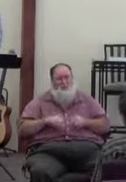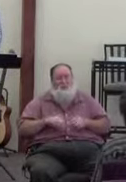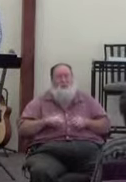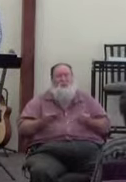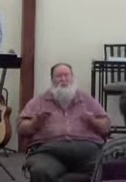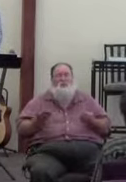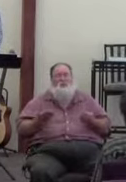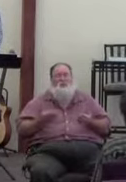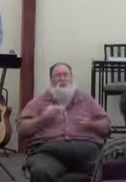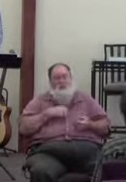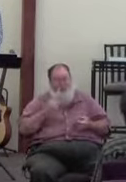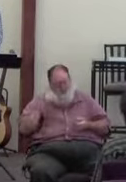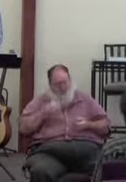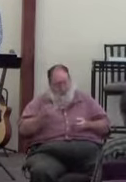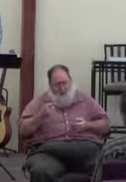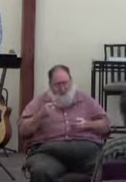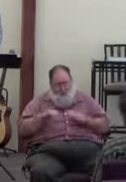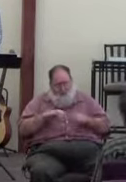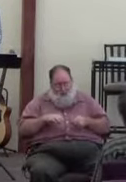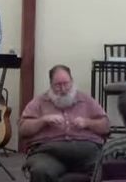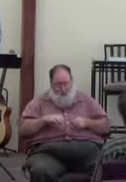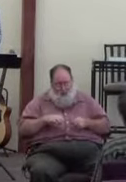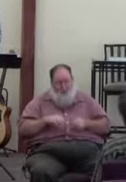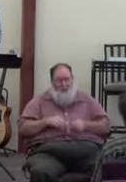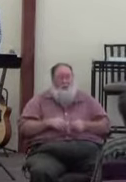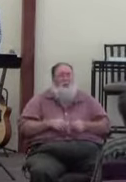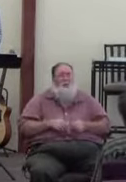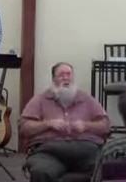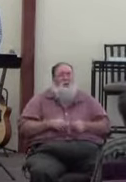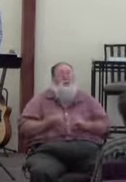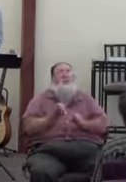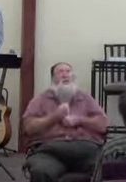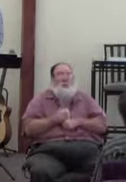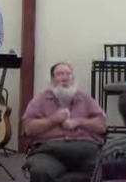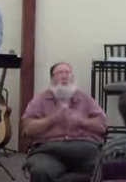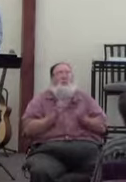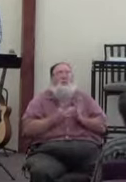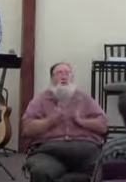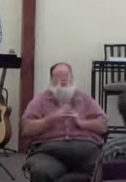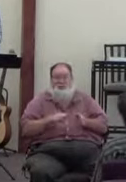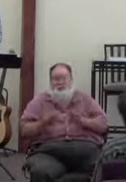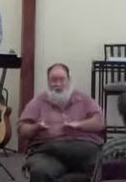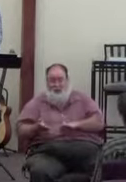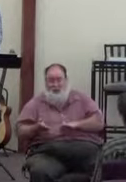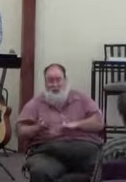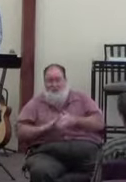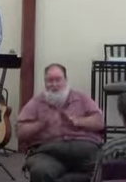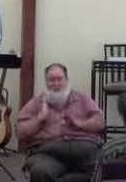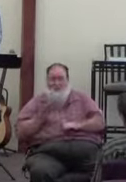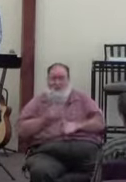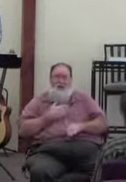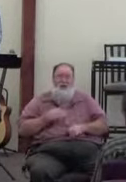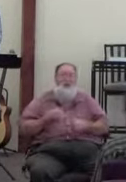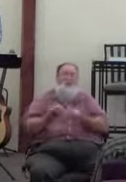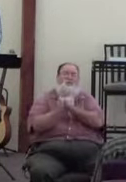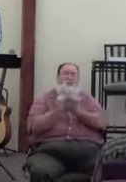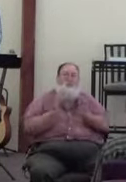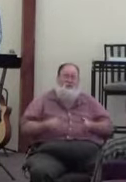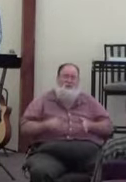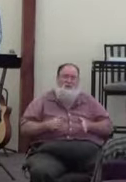And it caused your son Jesus to die and be our Savior. You had the plan all along. Nothing surprised you,